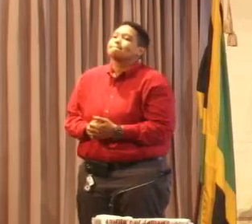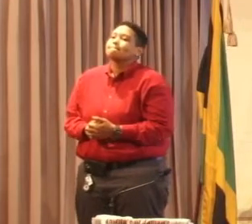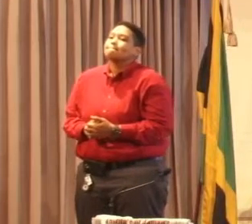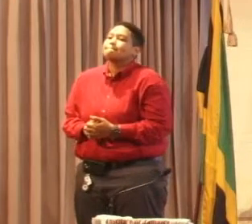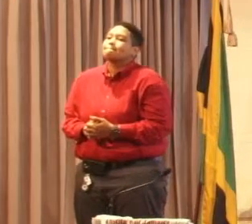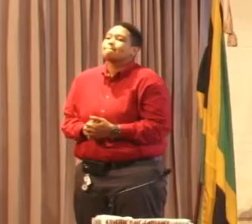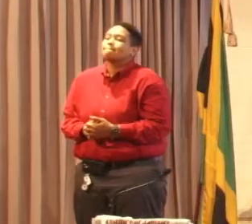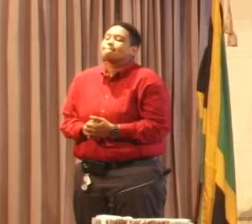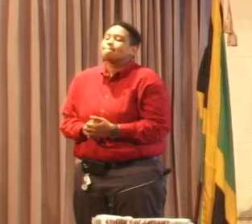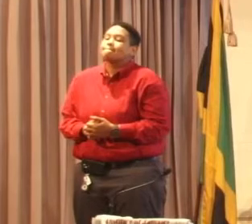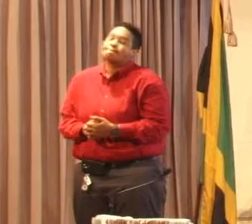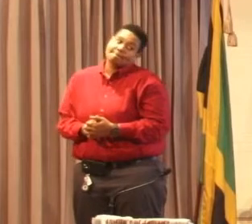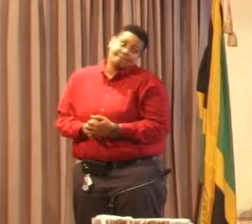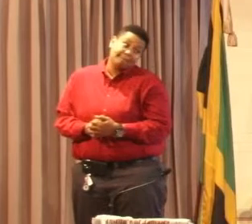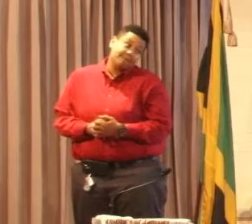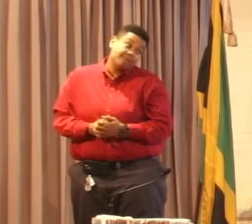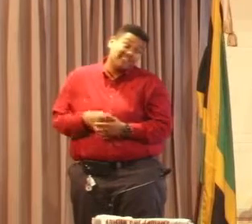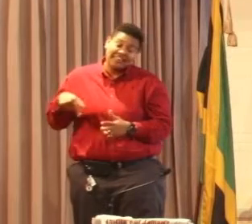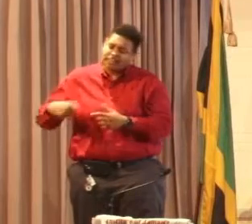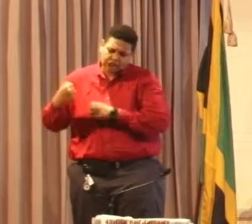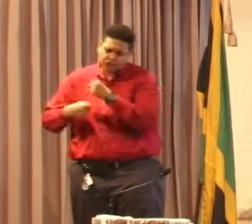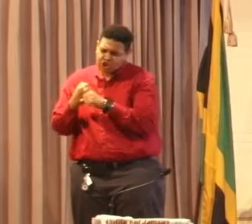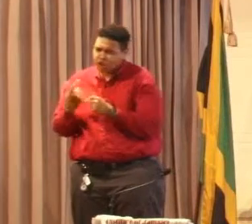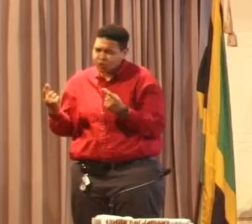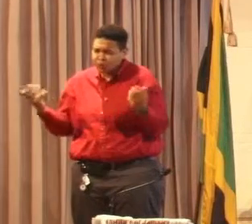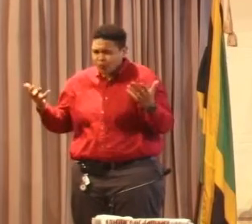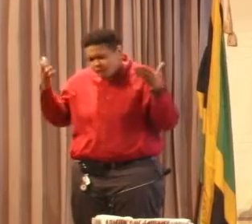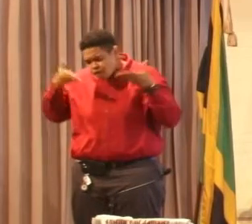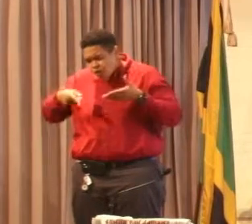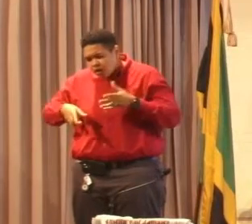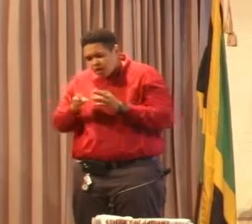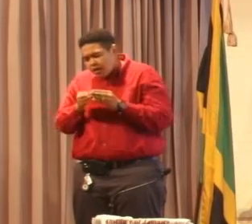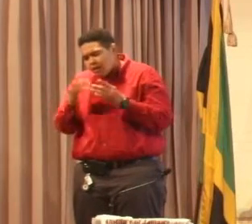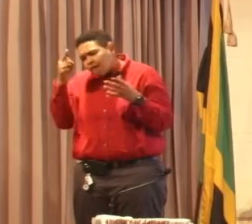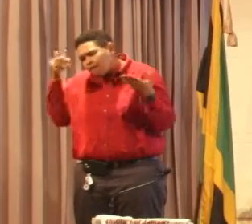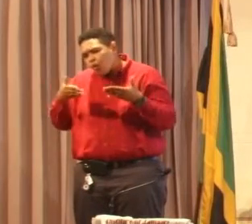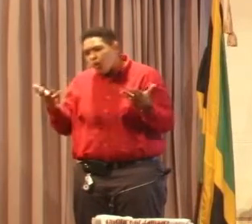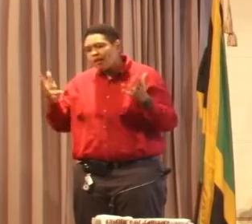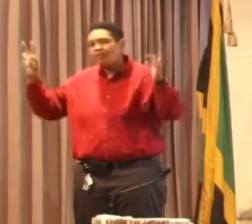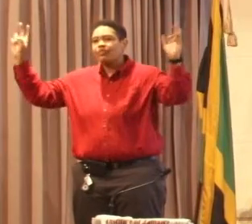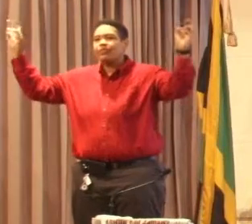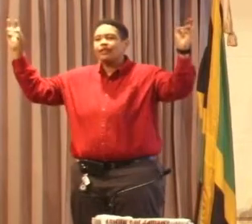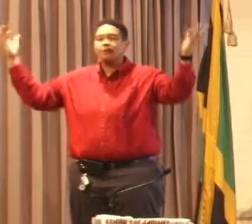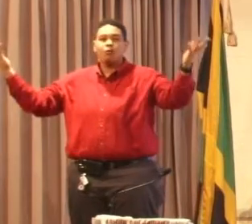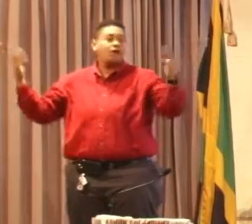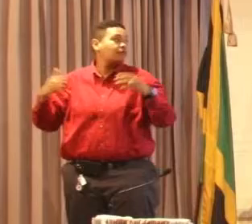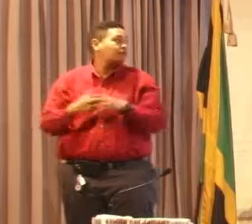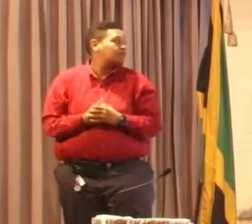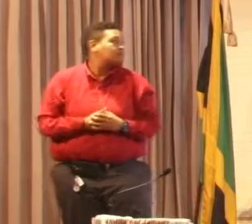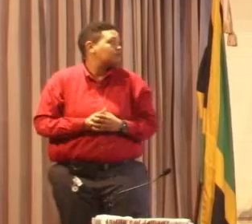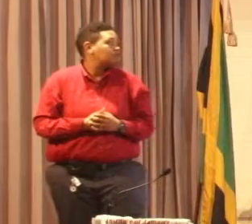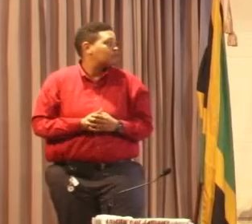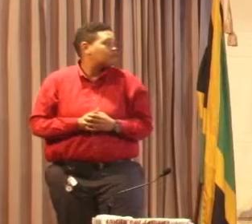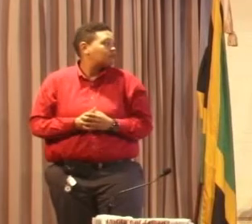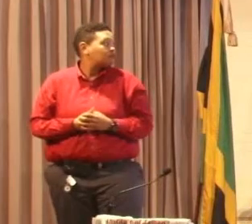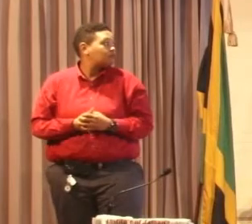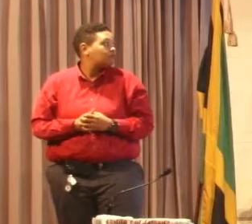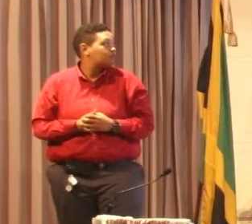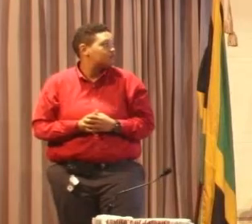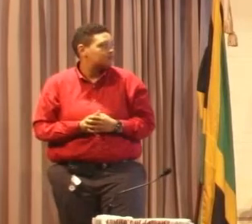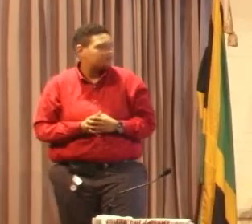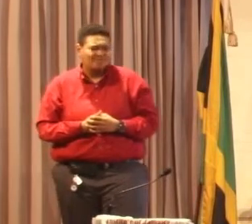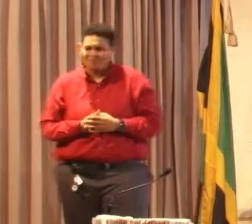HUSH Symposium this year focuses on the theme, A Walk in My